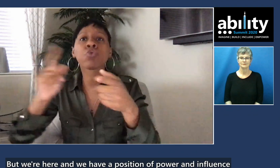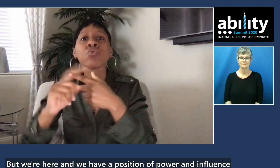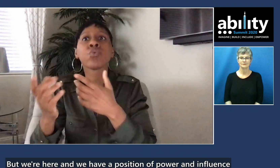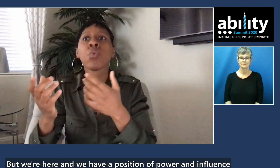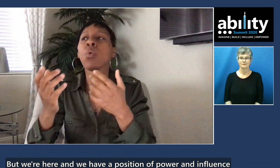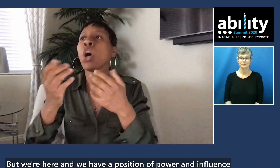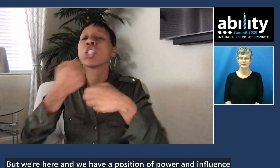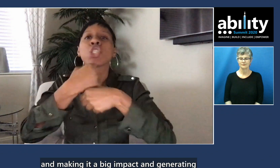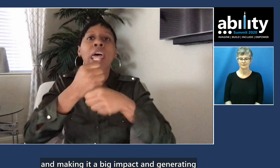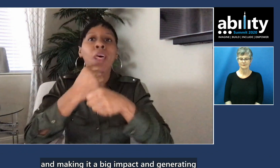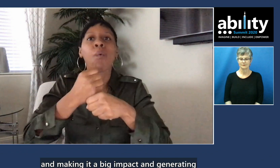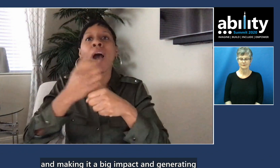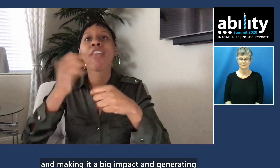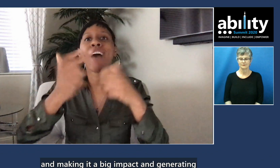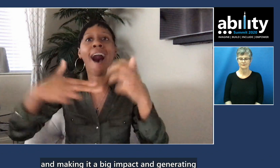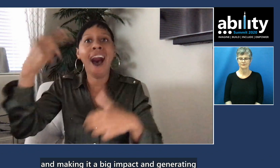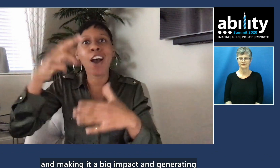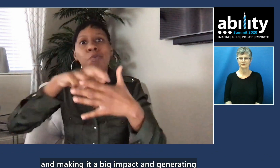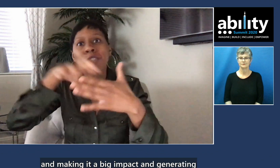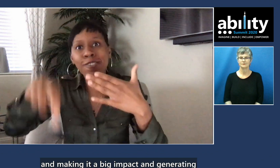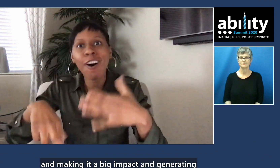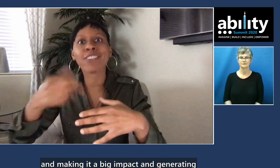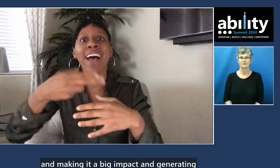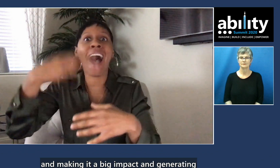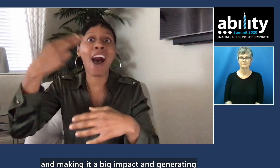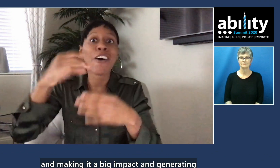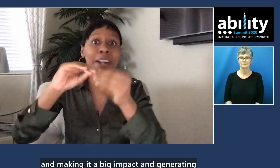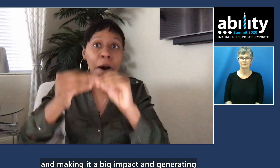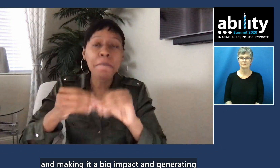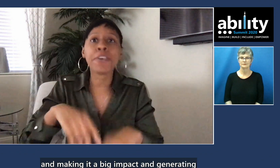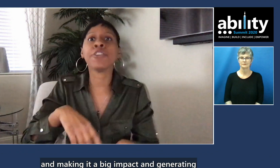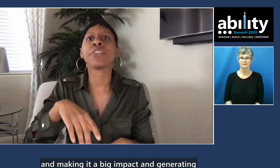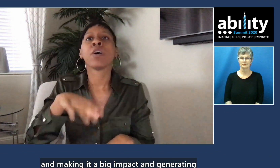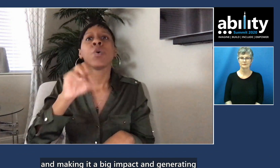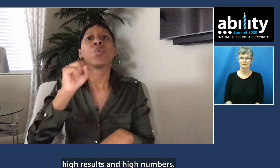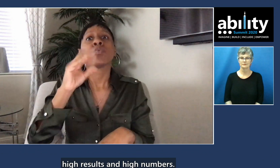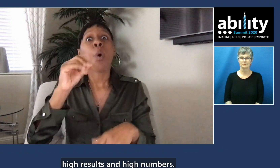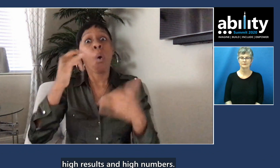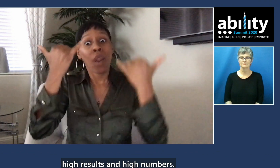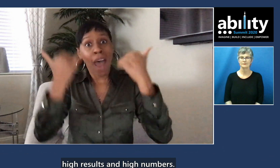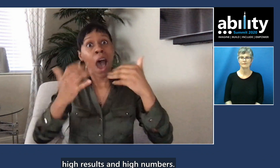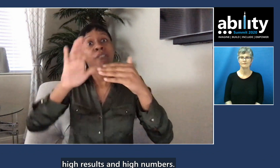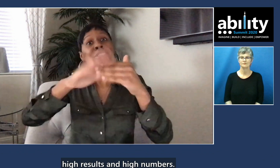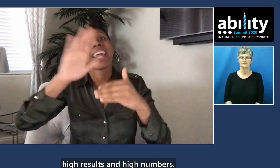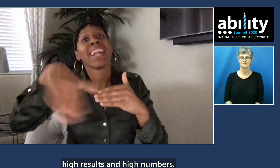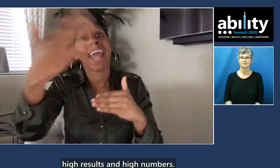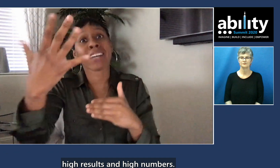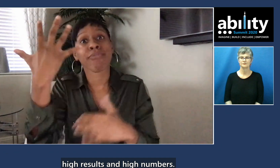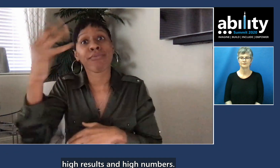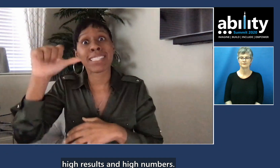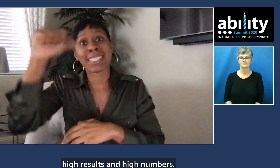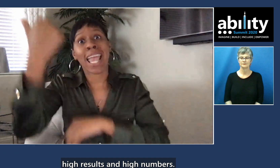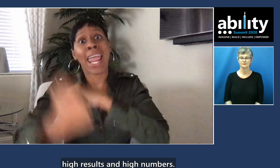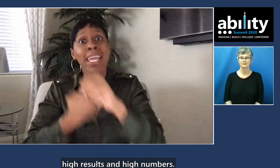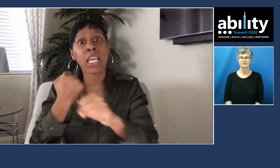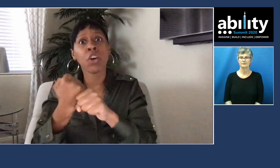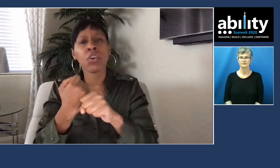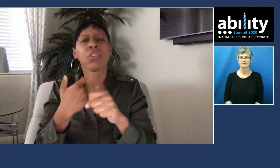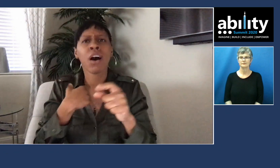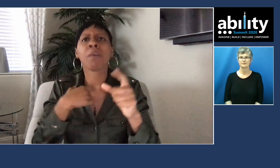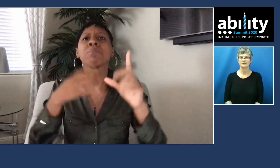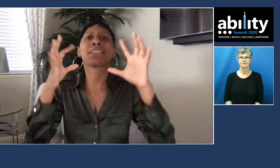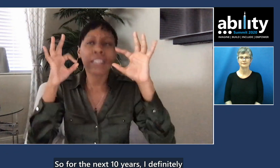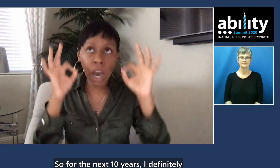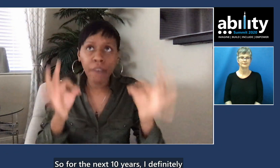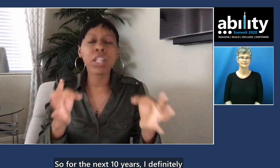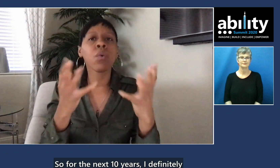making a big impact and generating high results and high numbers. So for the